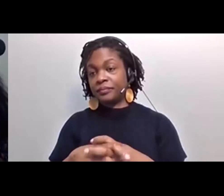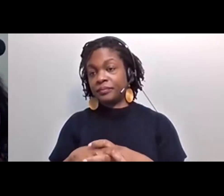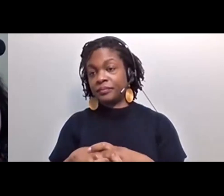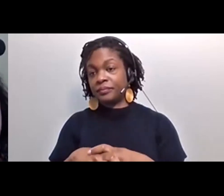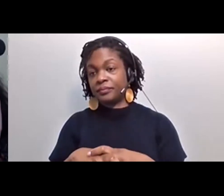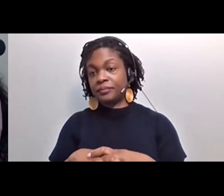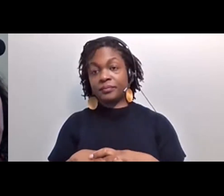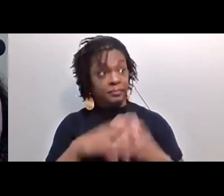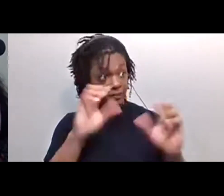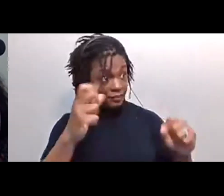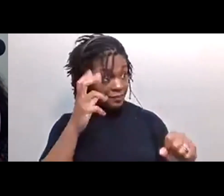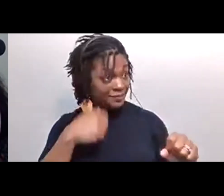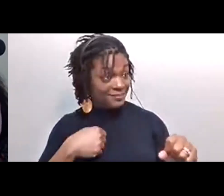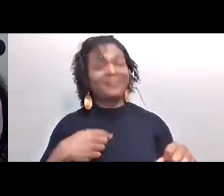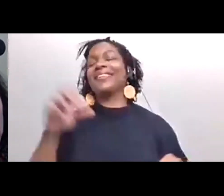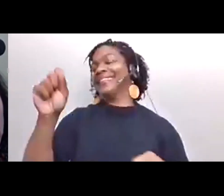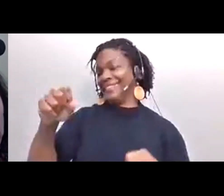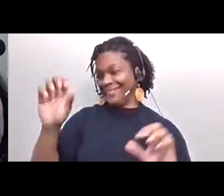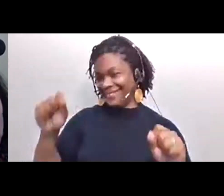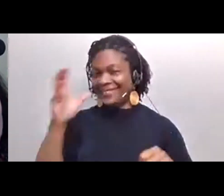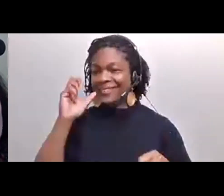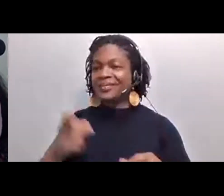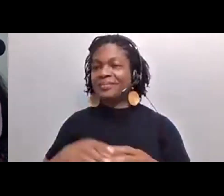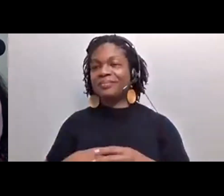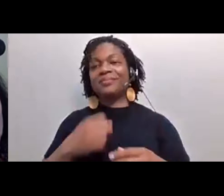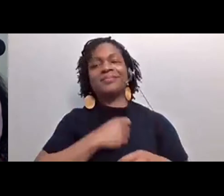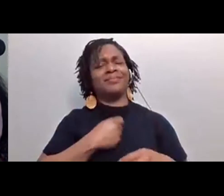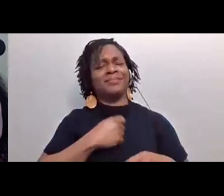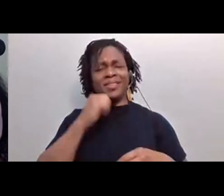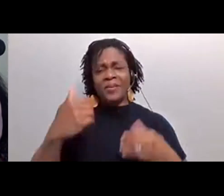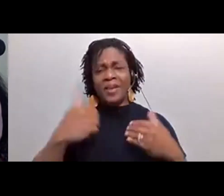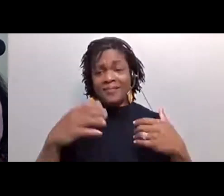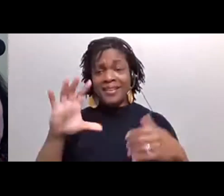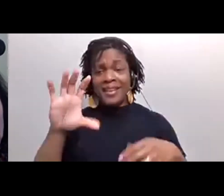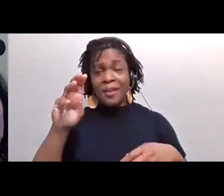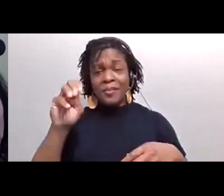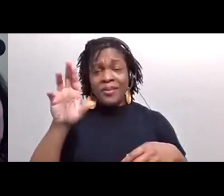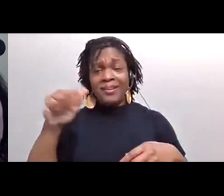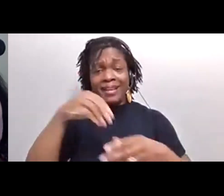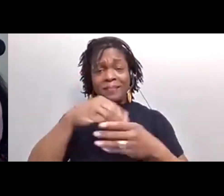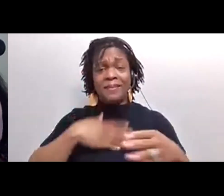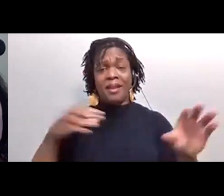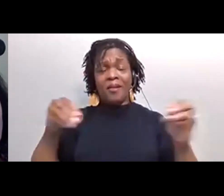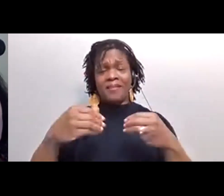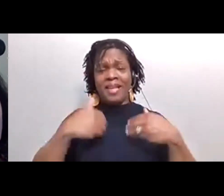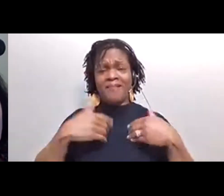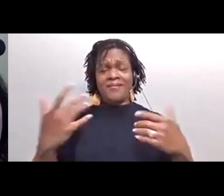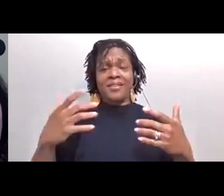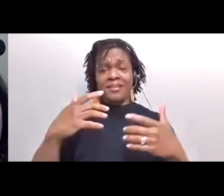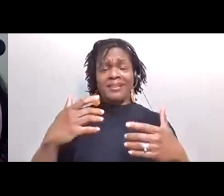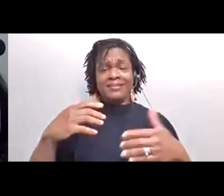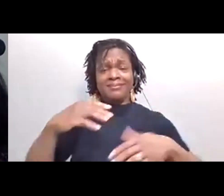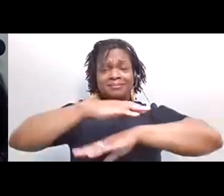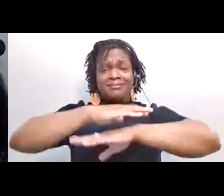Bambi, can you hear me? Yes, I can hear you. Okay, sorry I don't have a camera. I'm in my office and I have an ancient desktop,